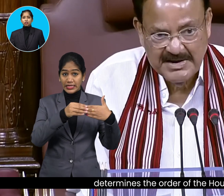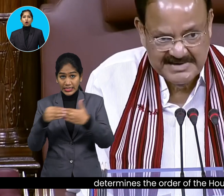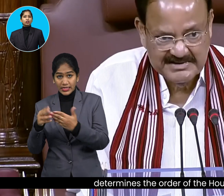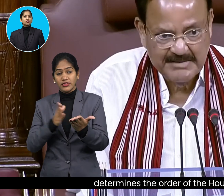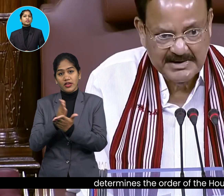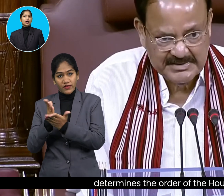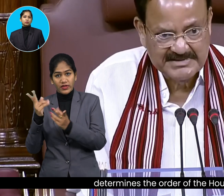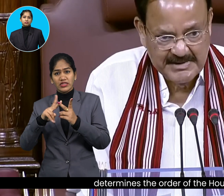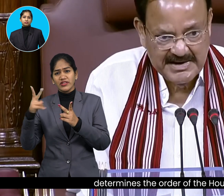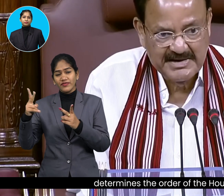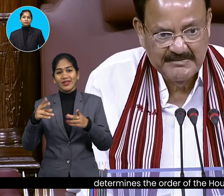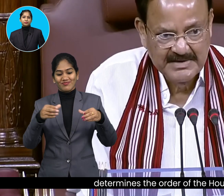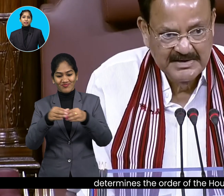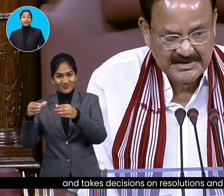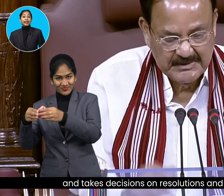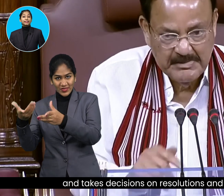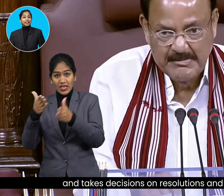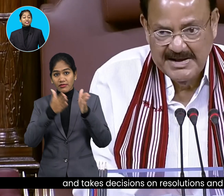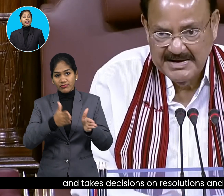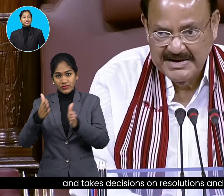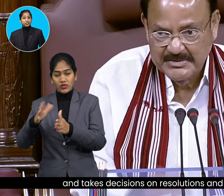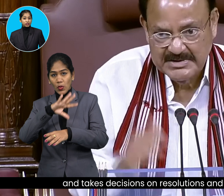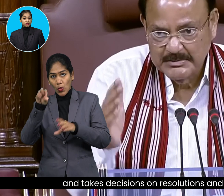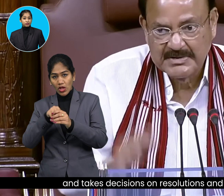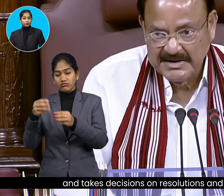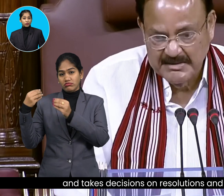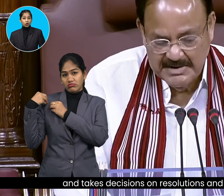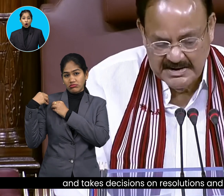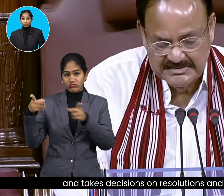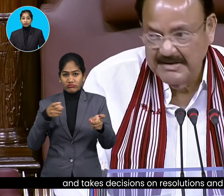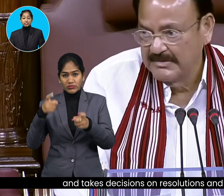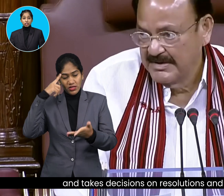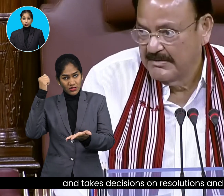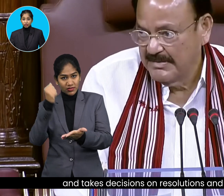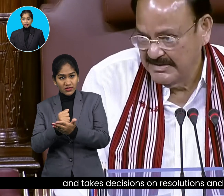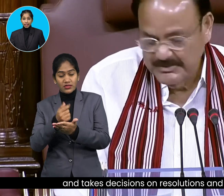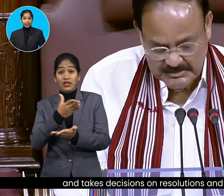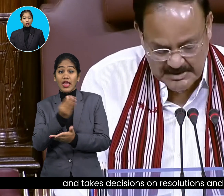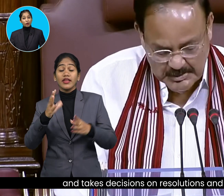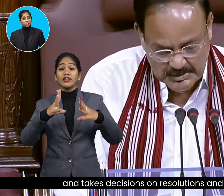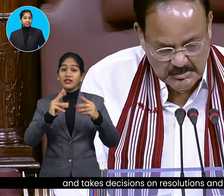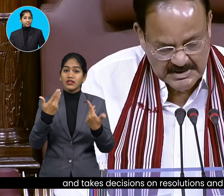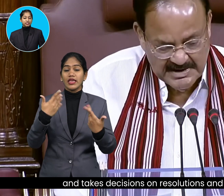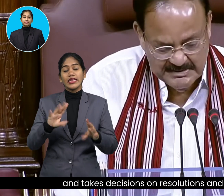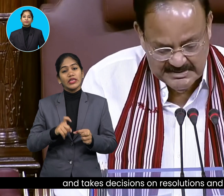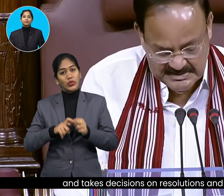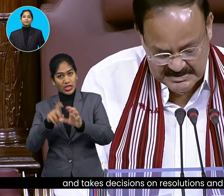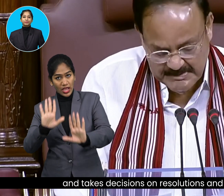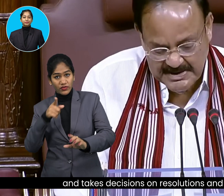determines the order of the House, and takes decisions on resolutions and